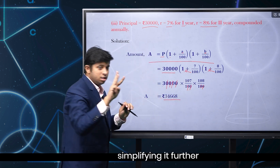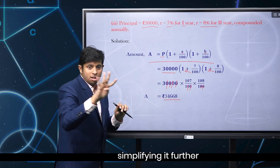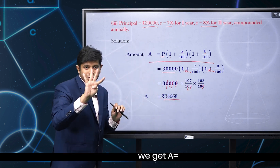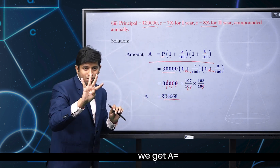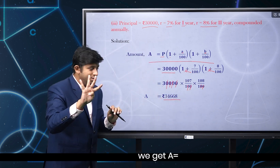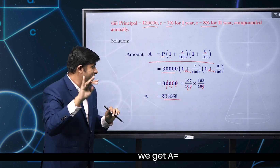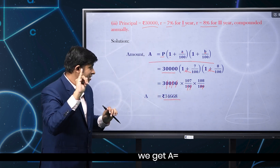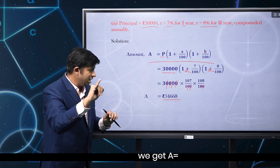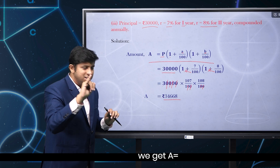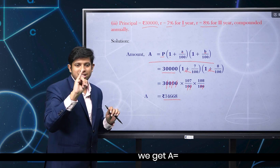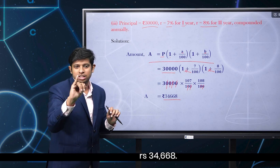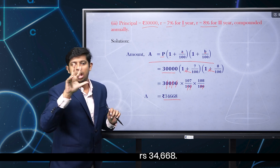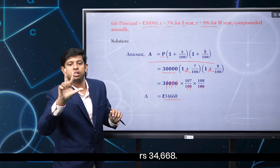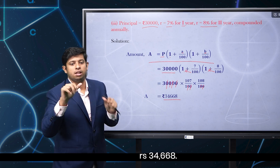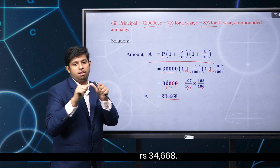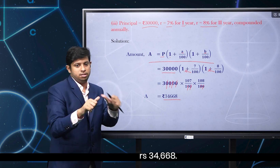we get A is equals to rupees